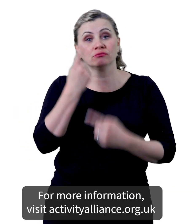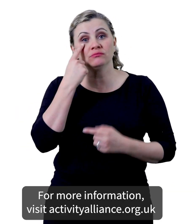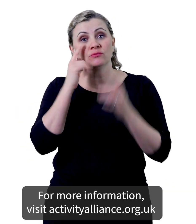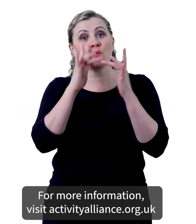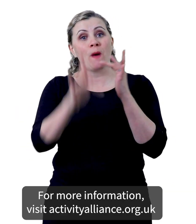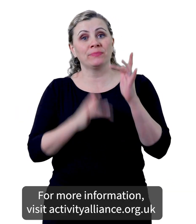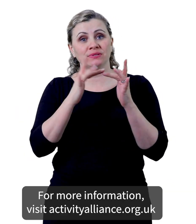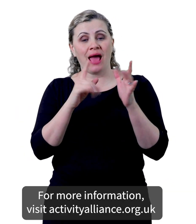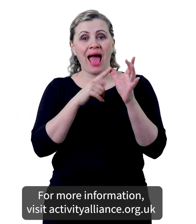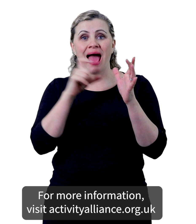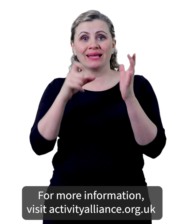visit